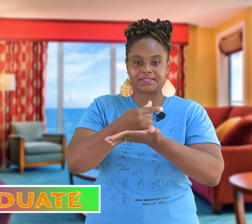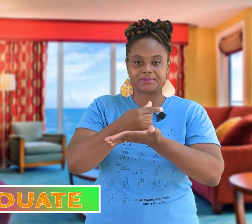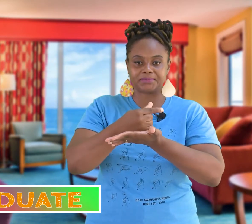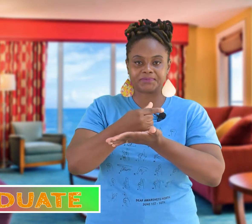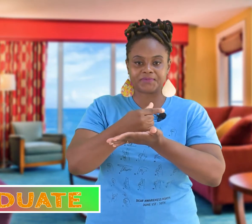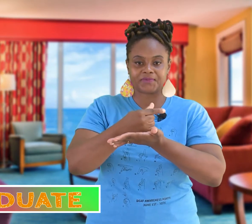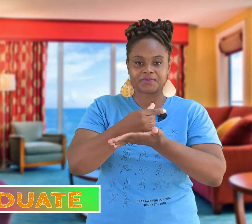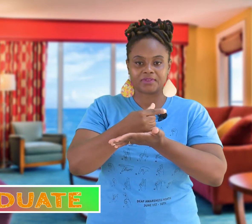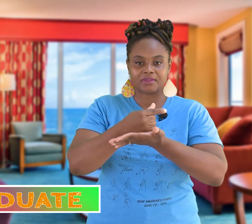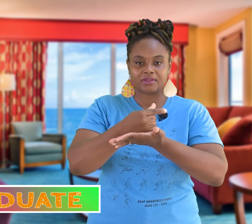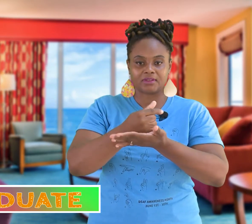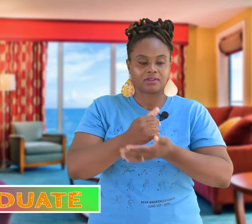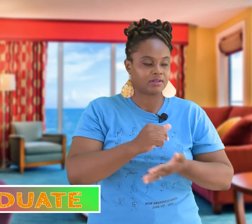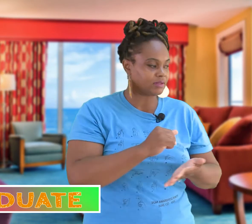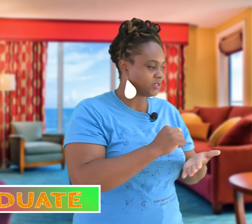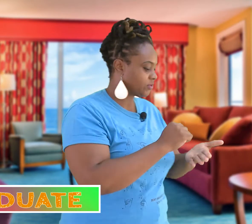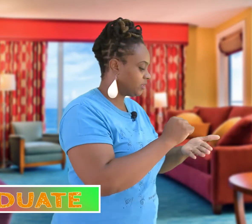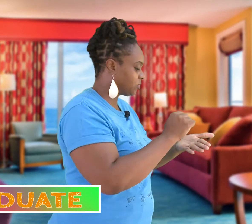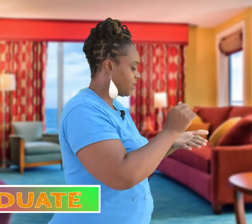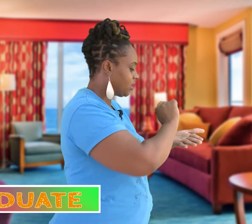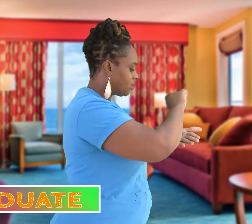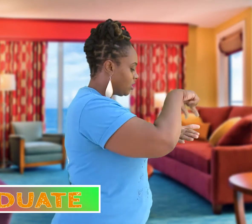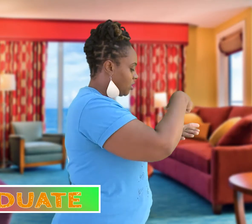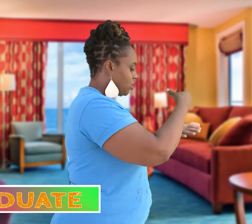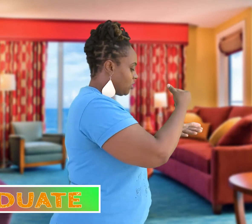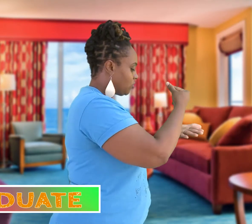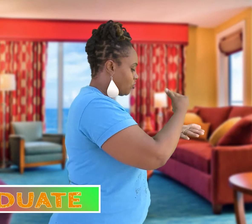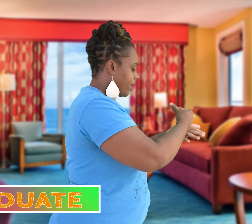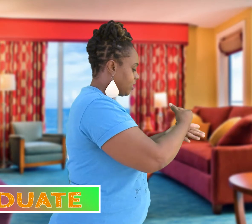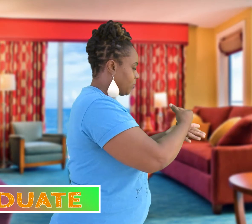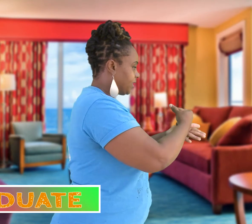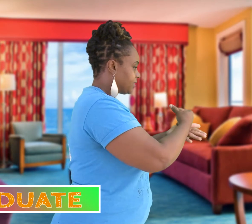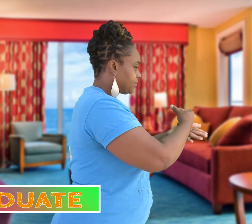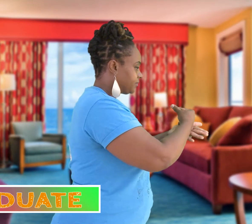Let me turn this way, graduate.